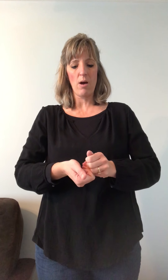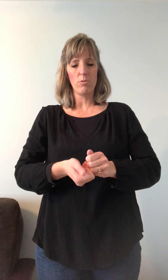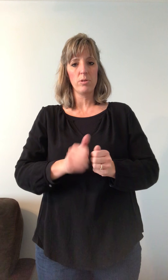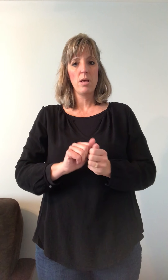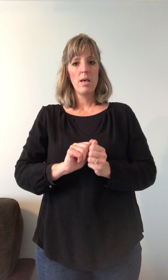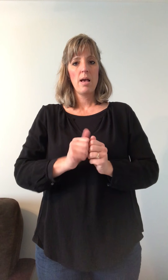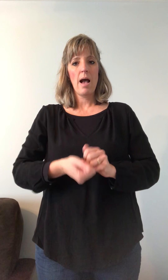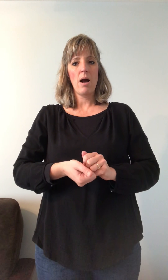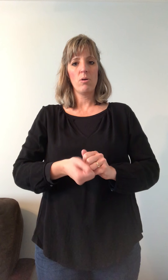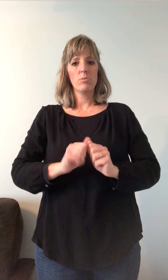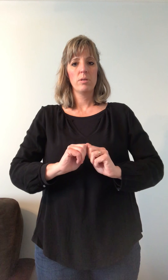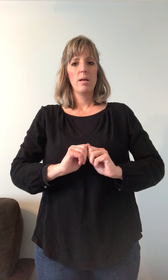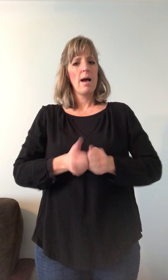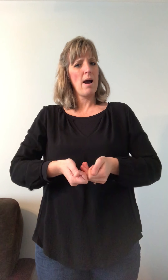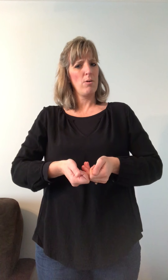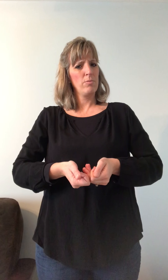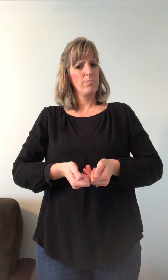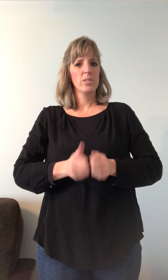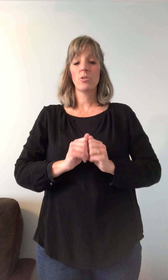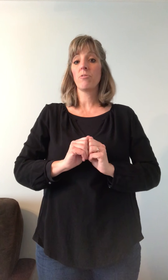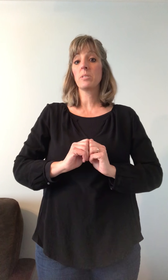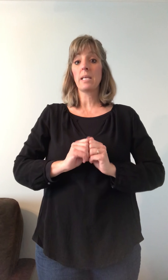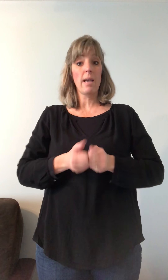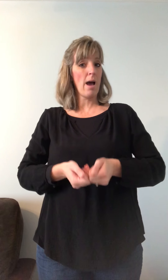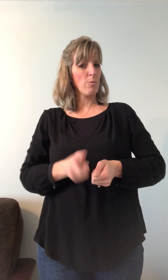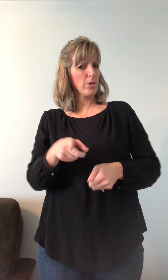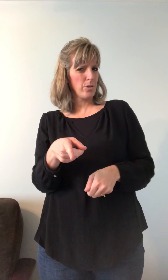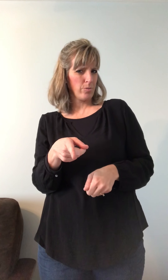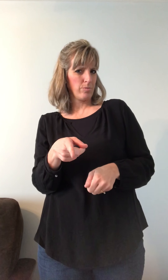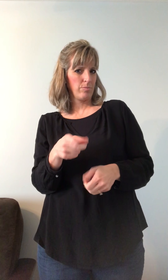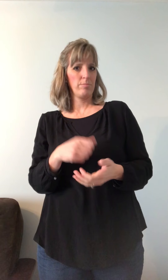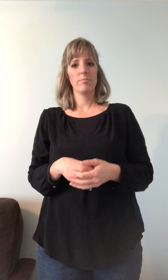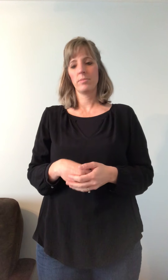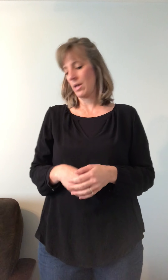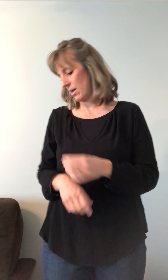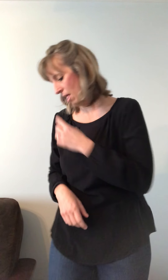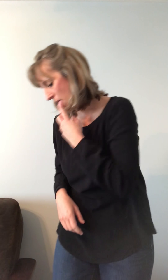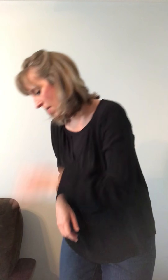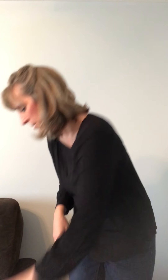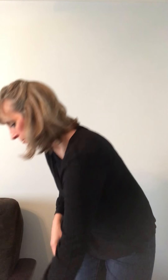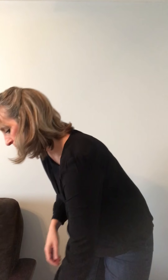How? How? How? So if you want to say, how are you? Okay?